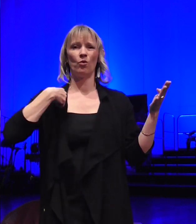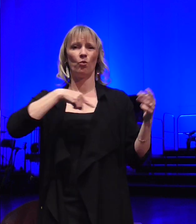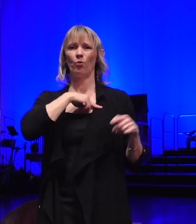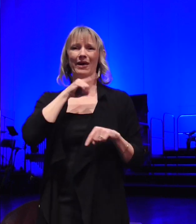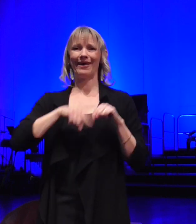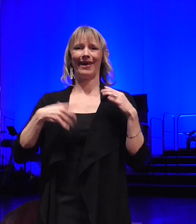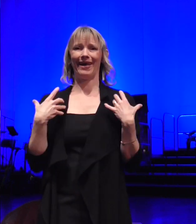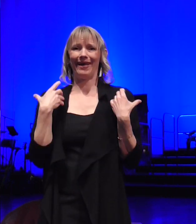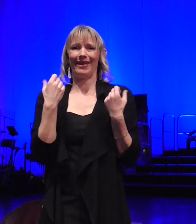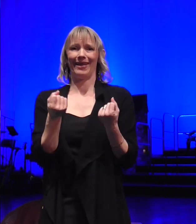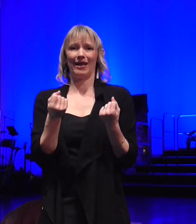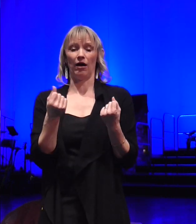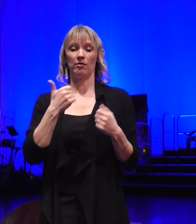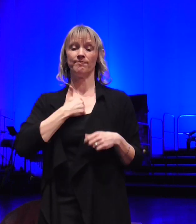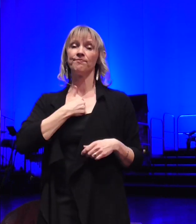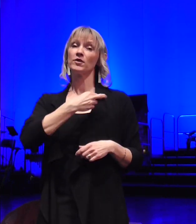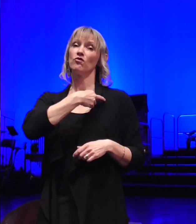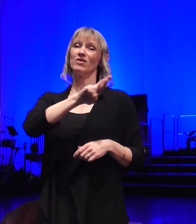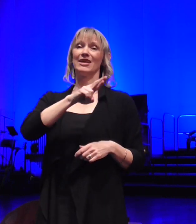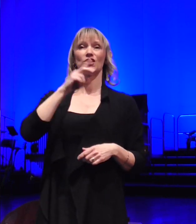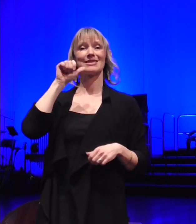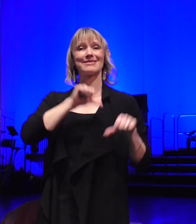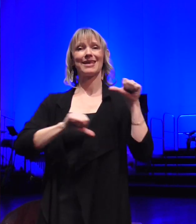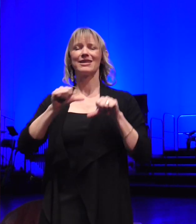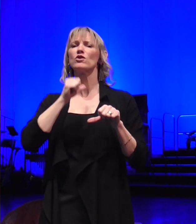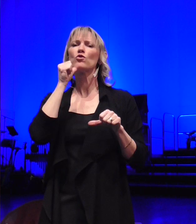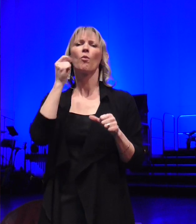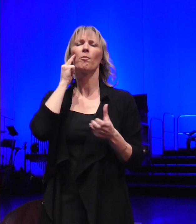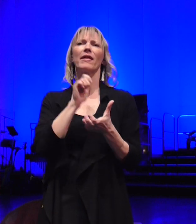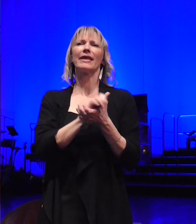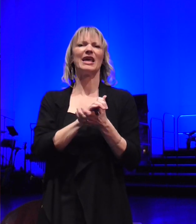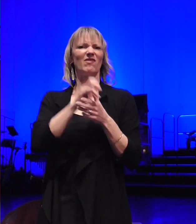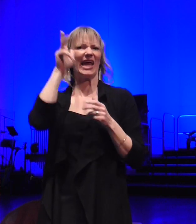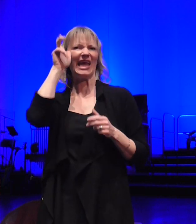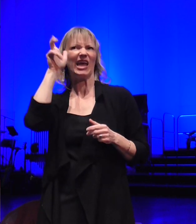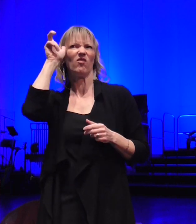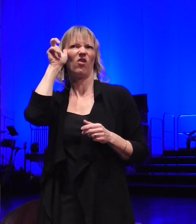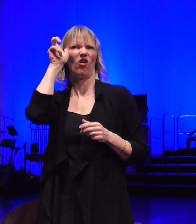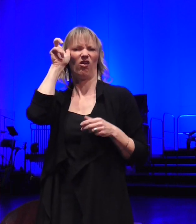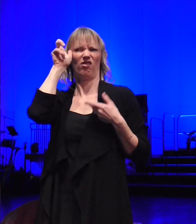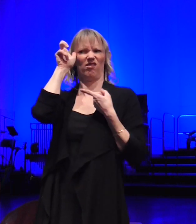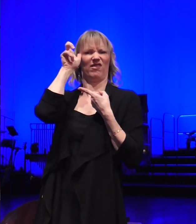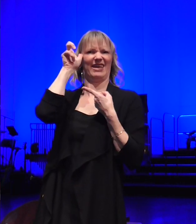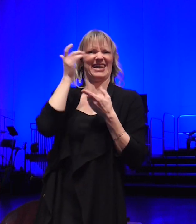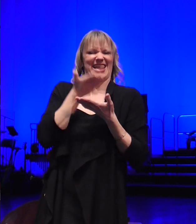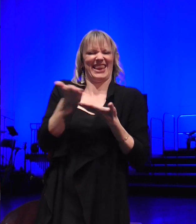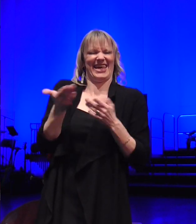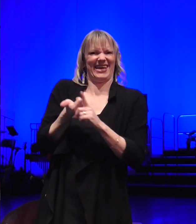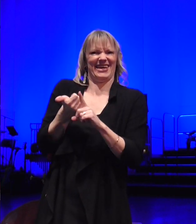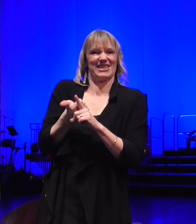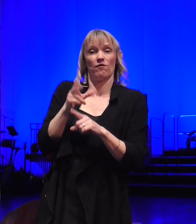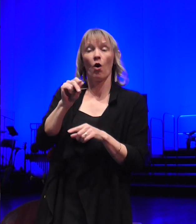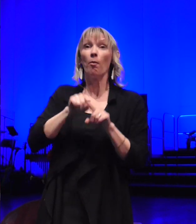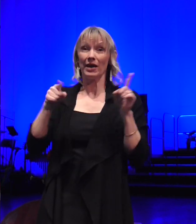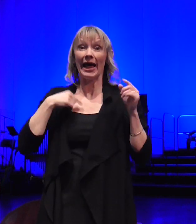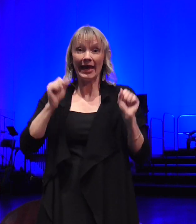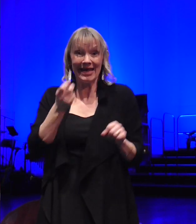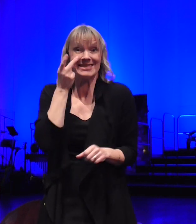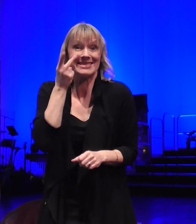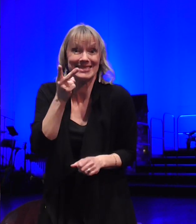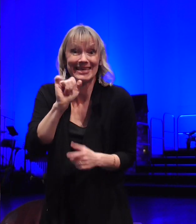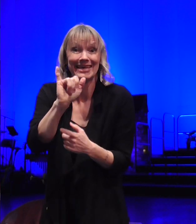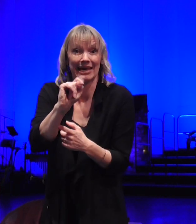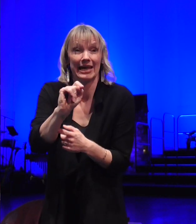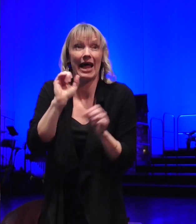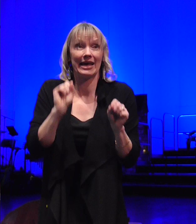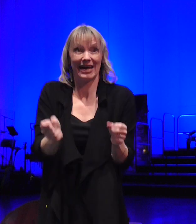As a religious scientist, I don't believe in evil as a thing in itself, but I sure the hell can see it